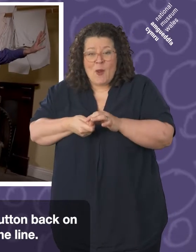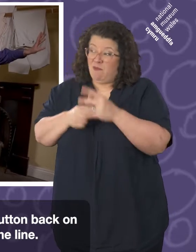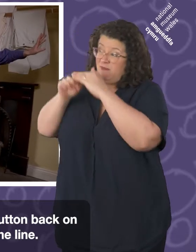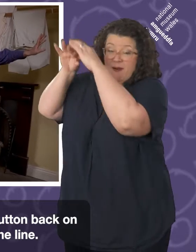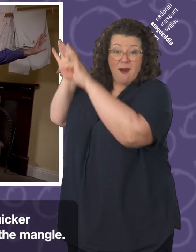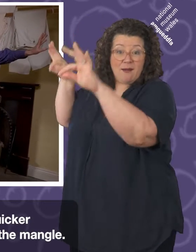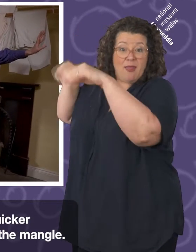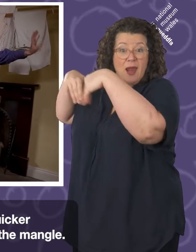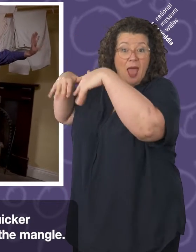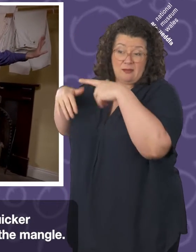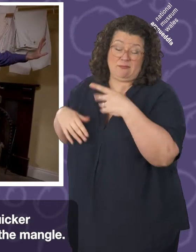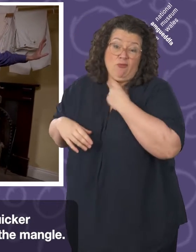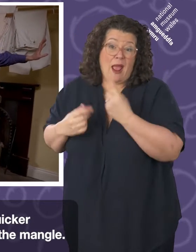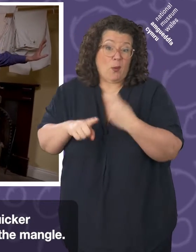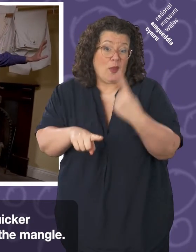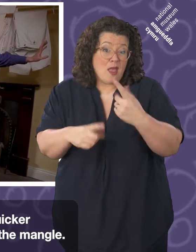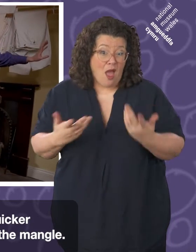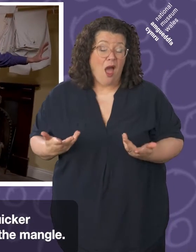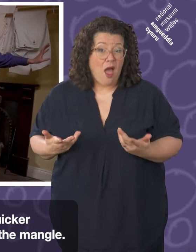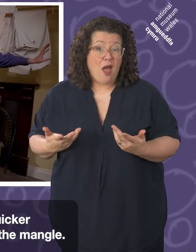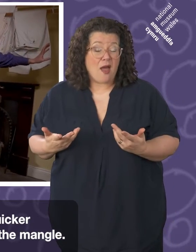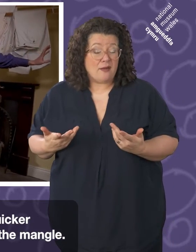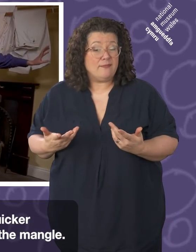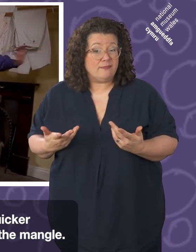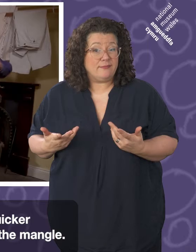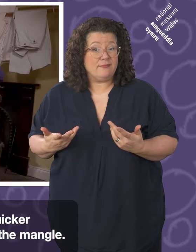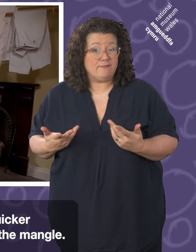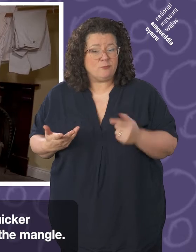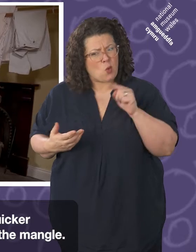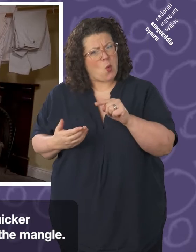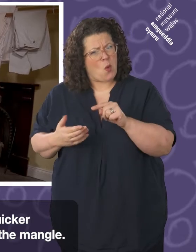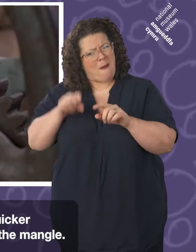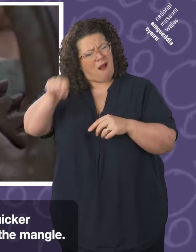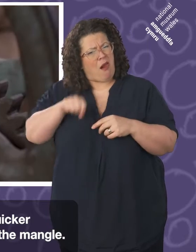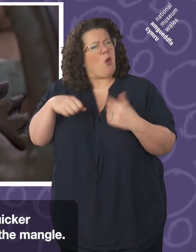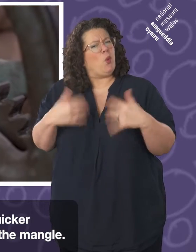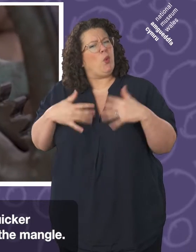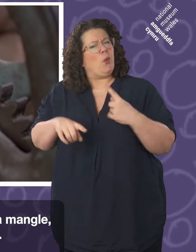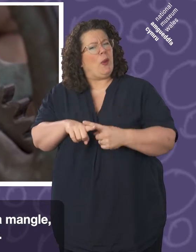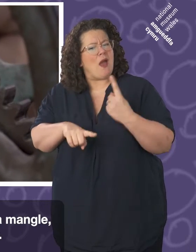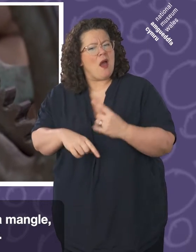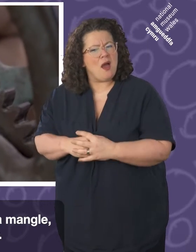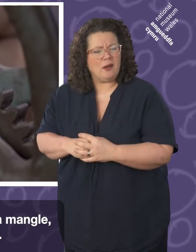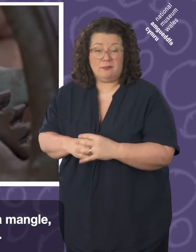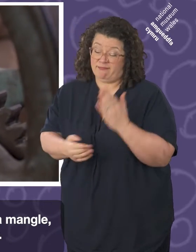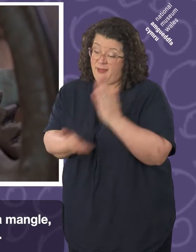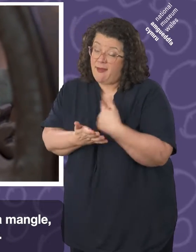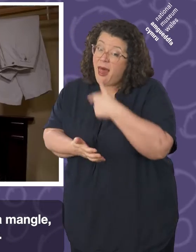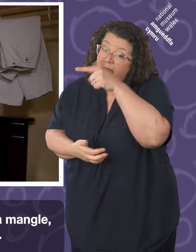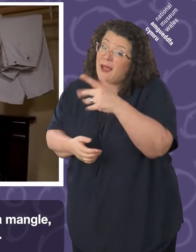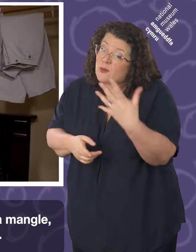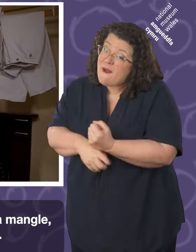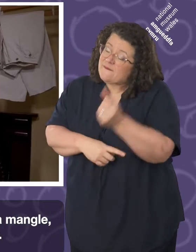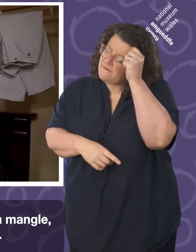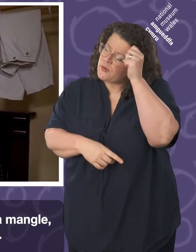it on the line. It would dry quicker than if I hadn't used the mangle. I'm lucky to have